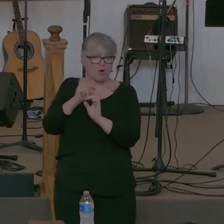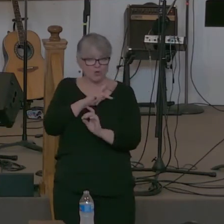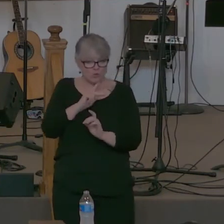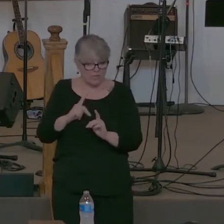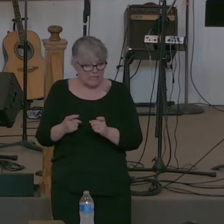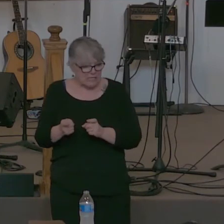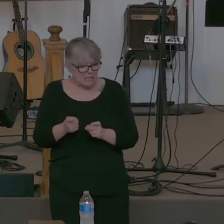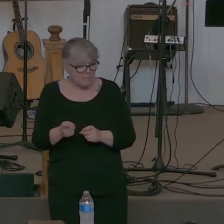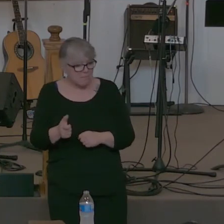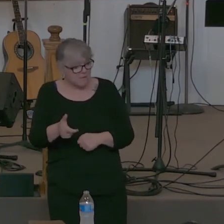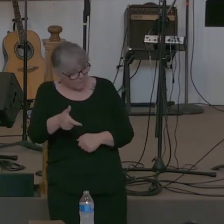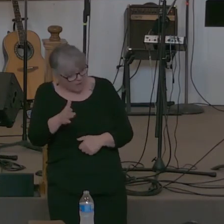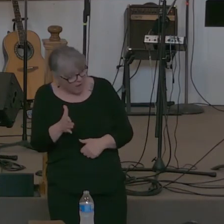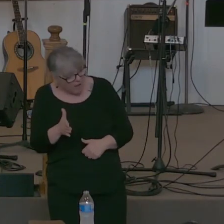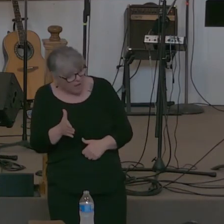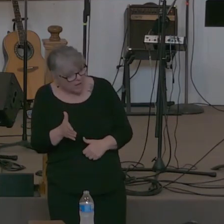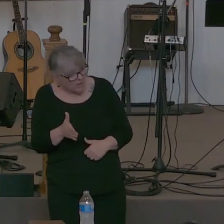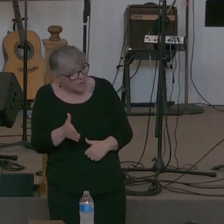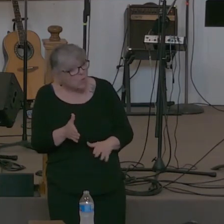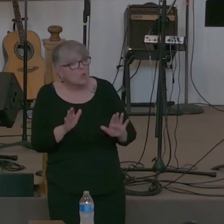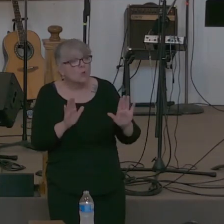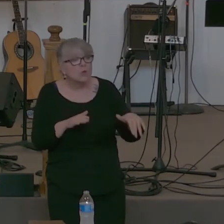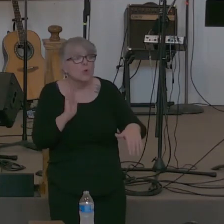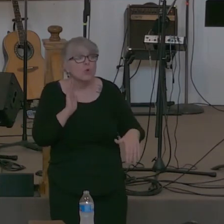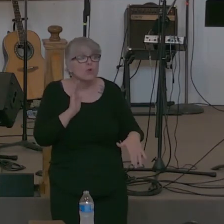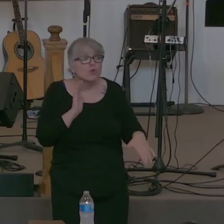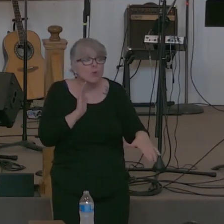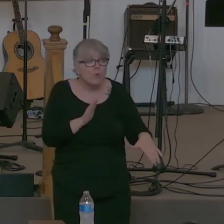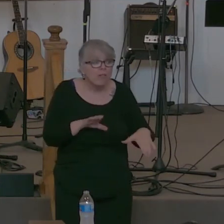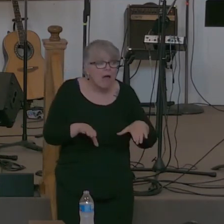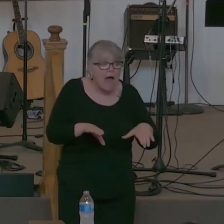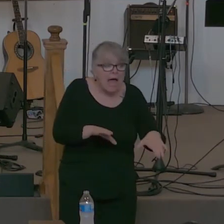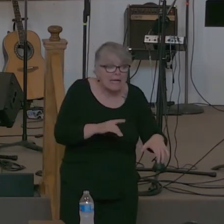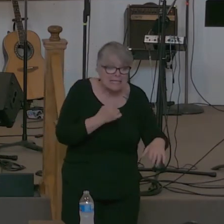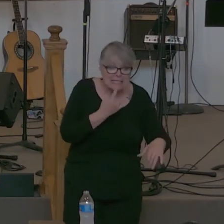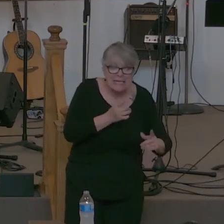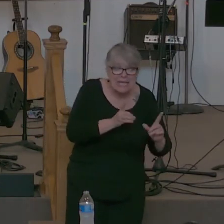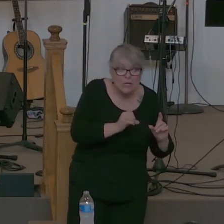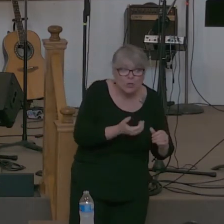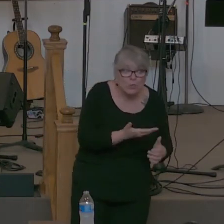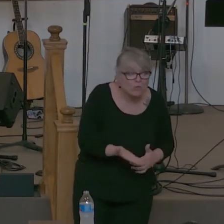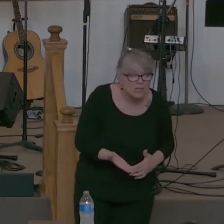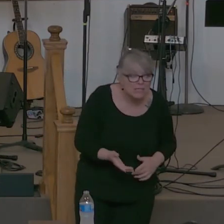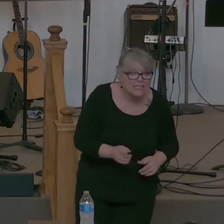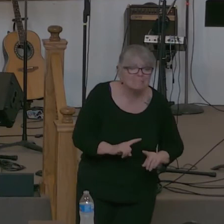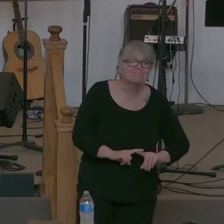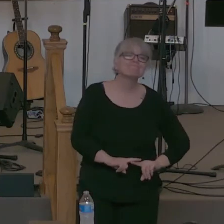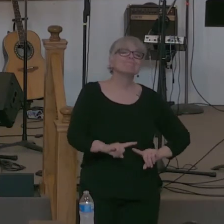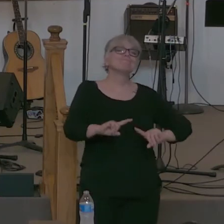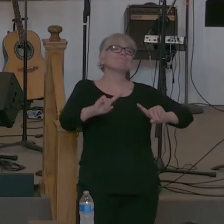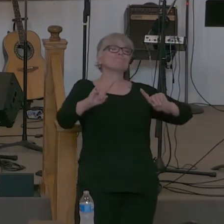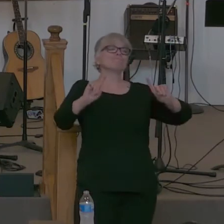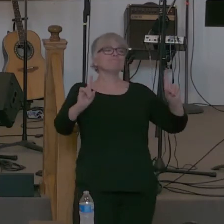of God, you will act, say, and do things